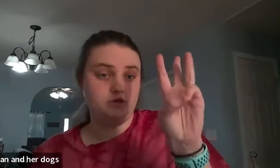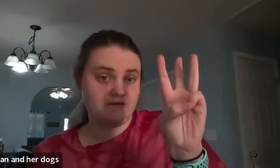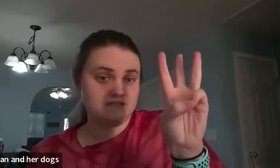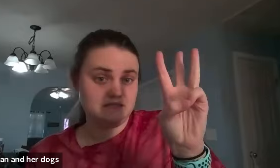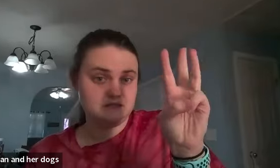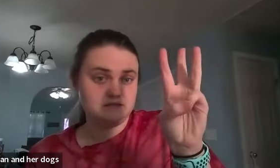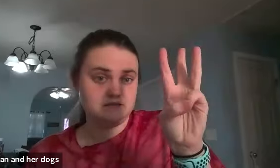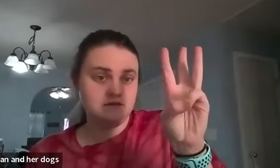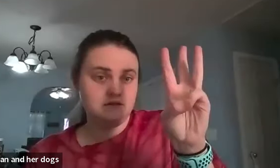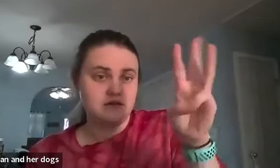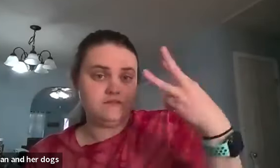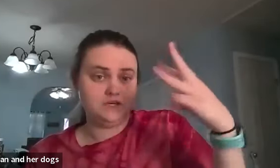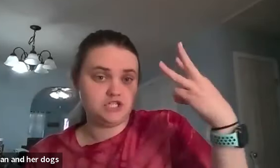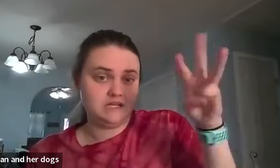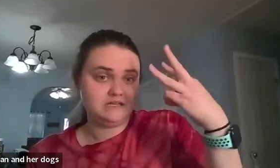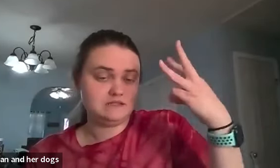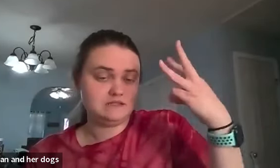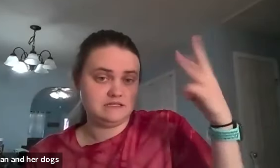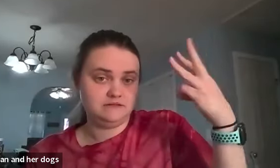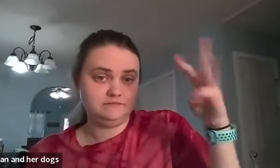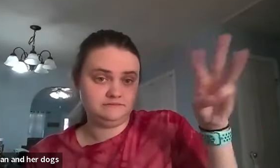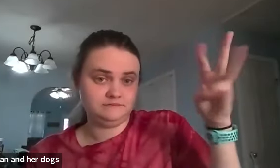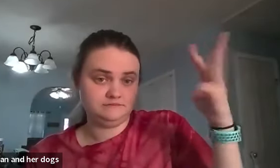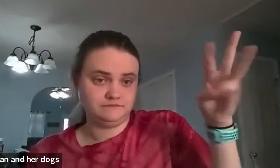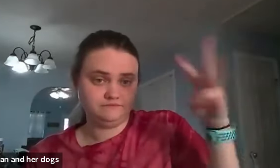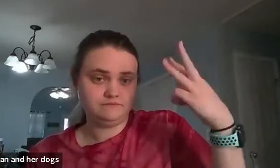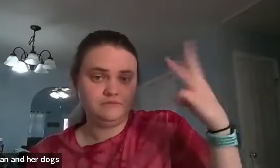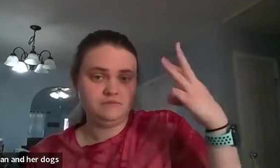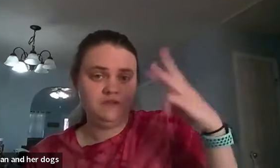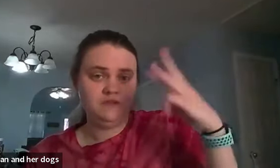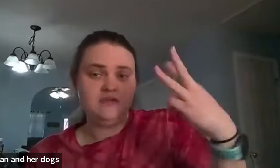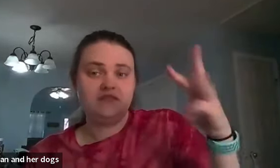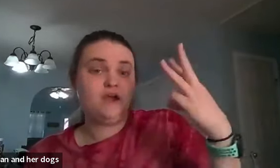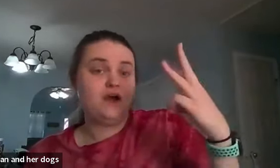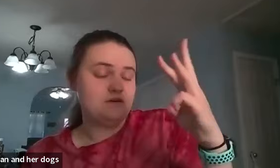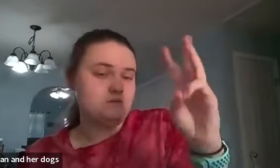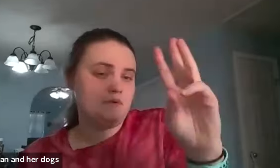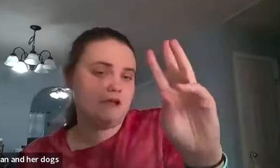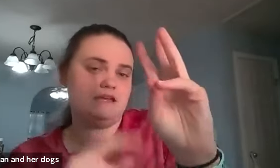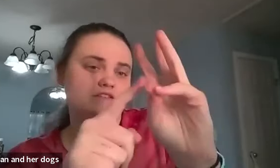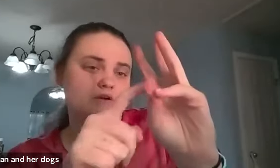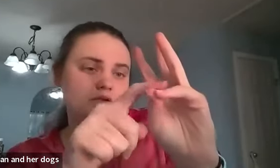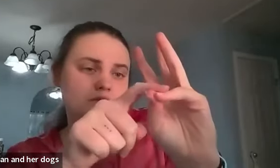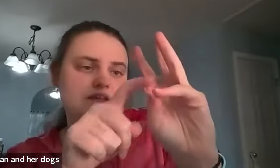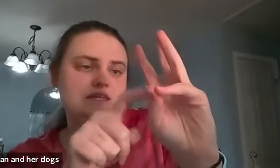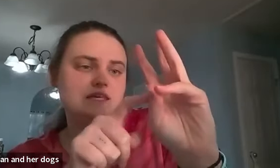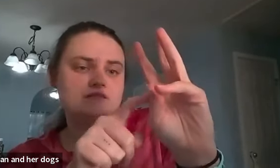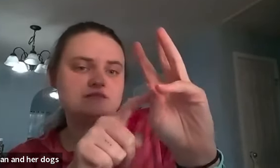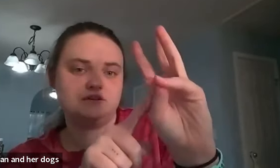have six and then you shake it, 16. The other way is your pinky bounces on your